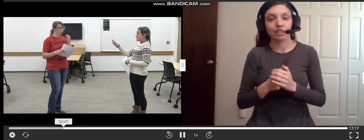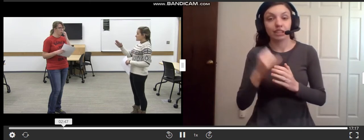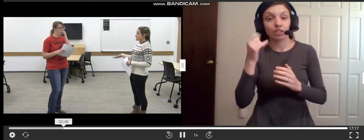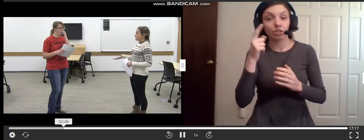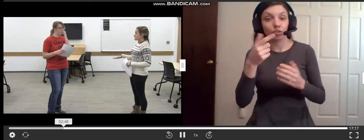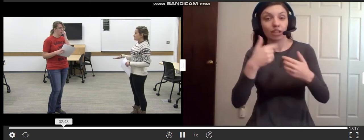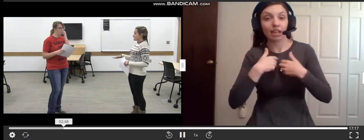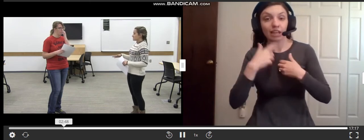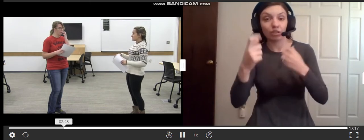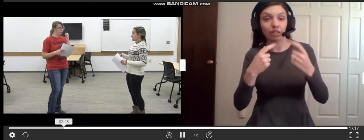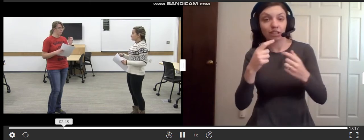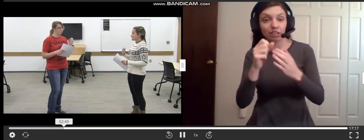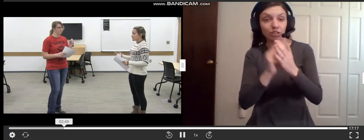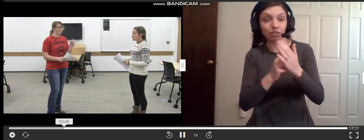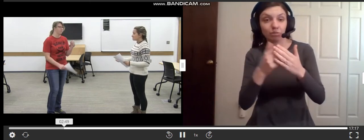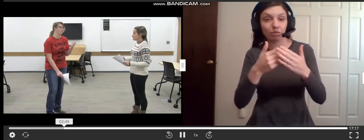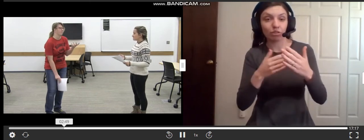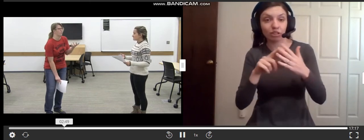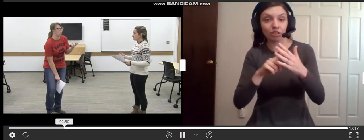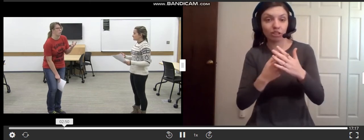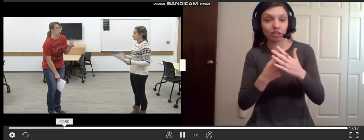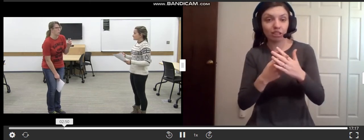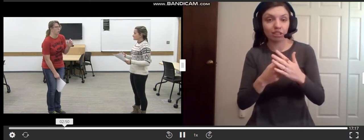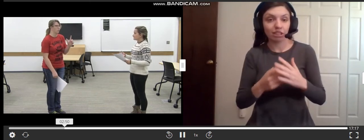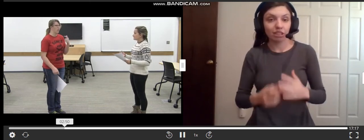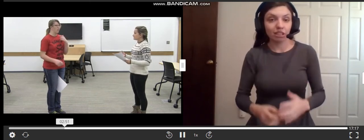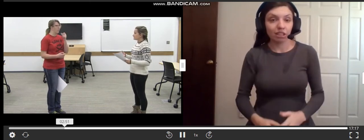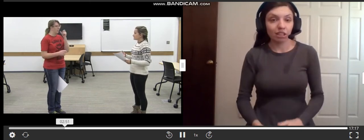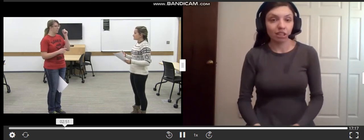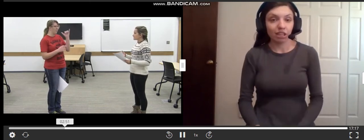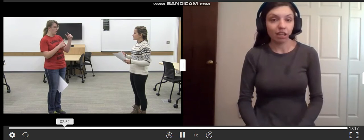any questions about the script before we start?